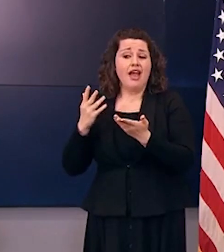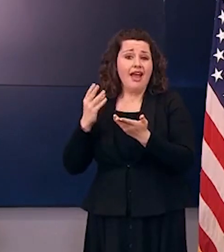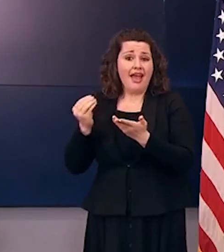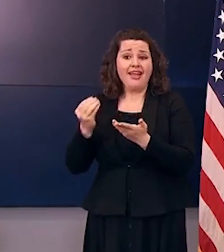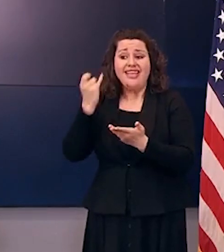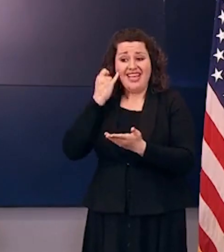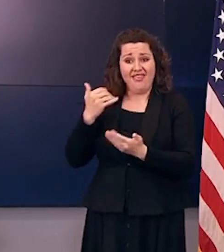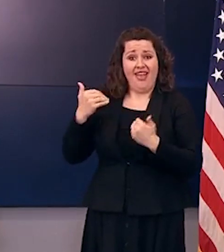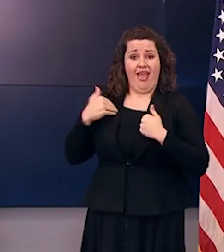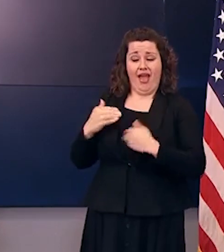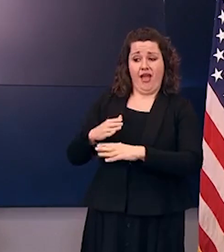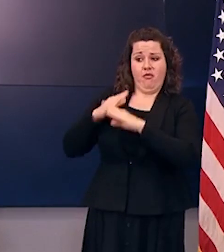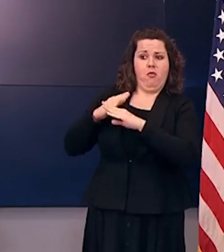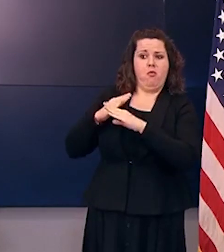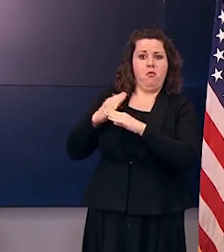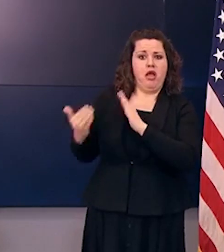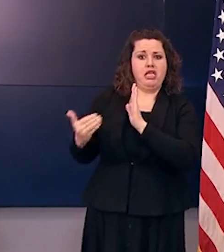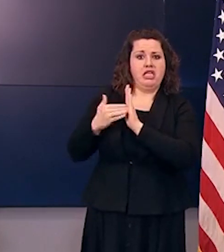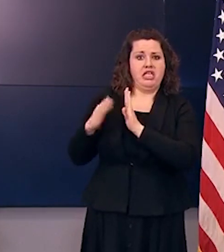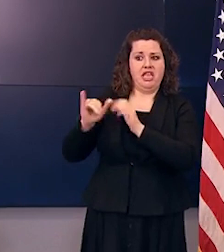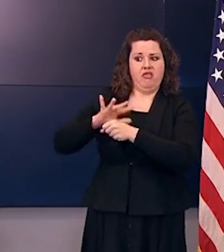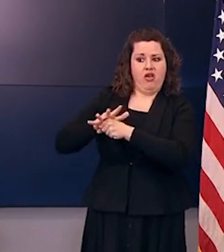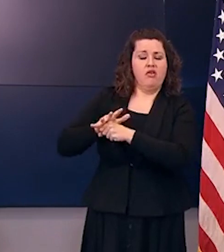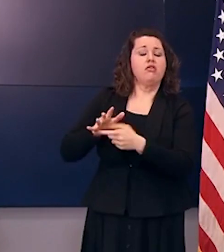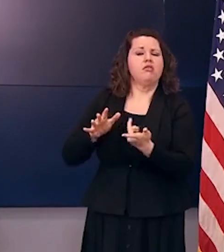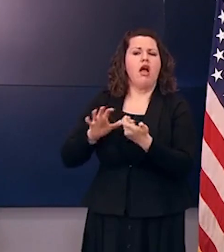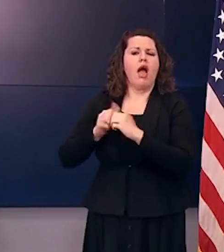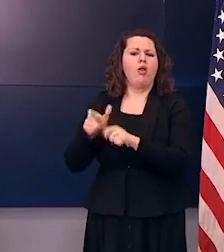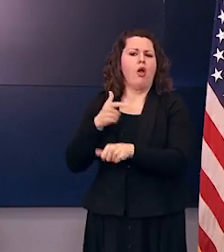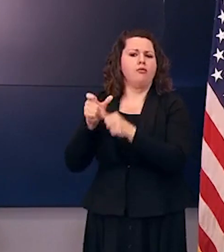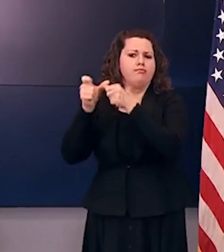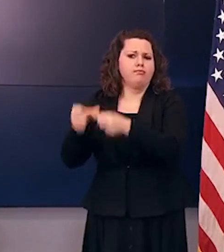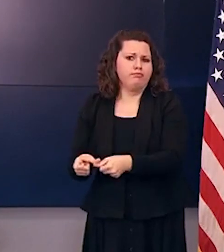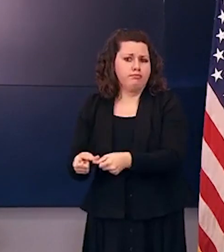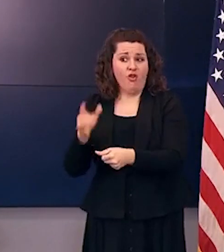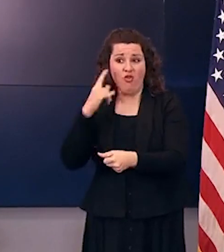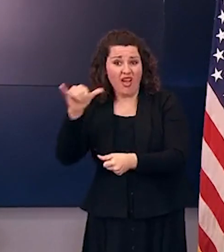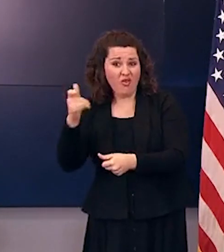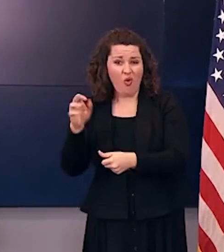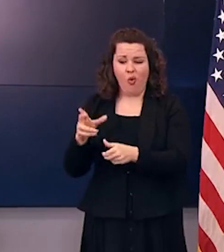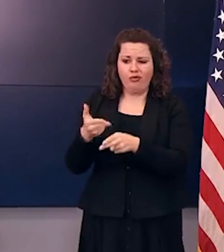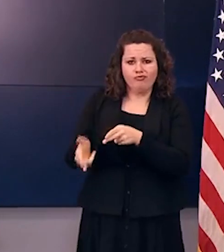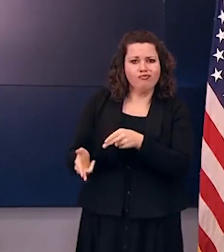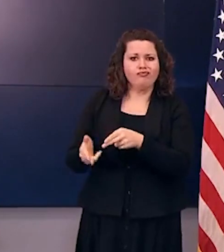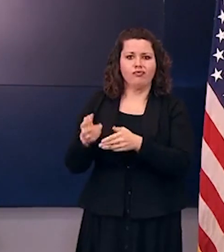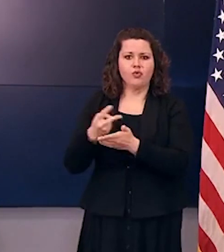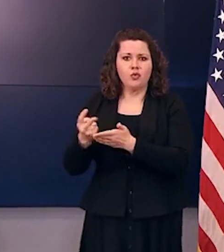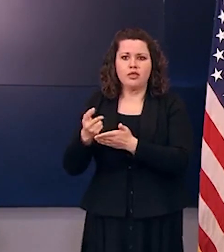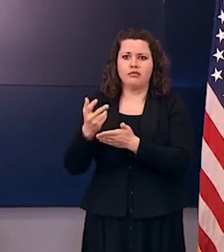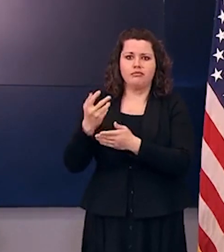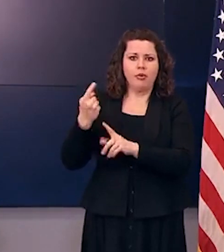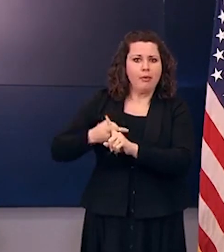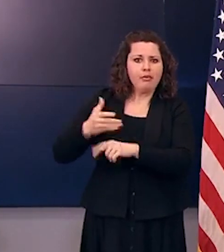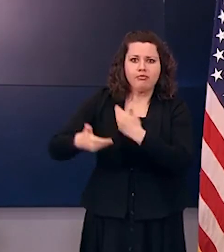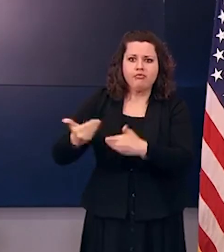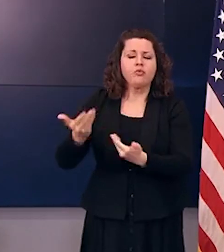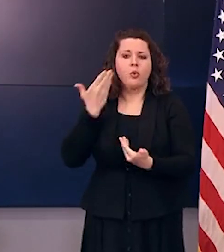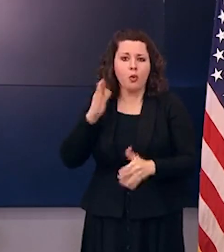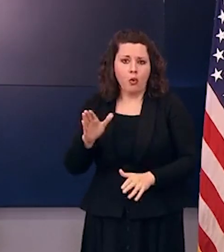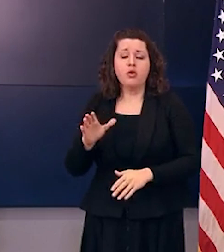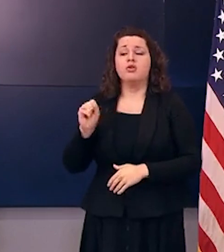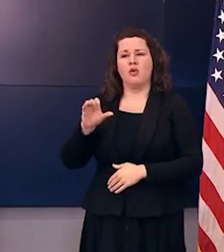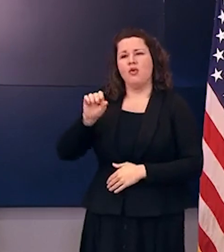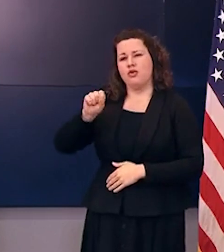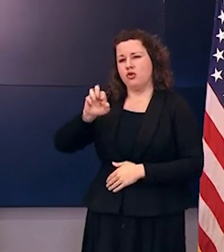virus, how long does the immunity last? The serology testing will help us learn more about how many people have already been